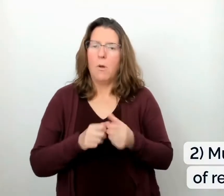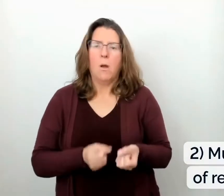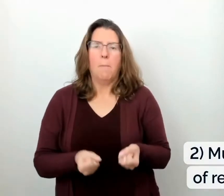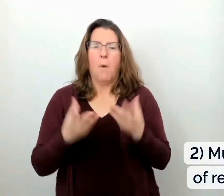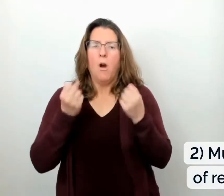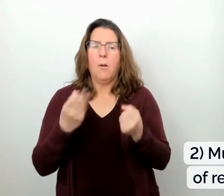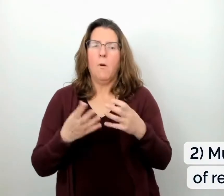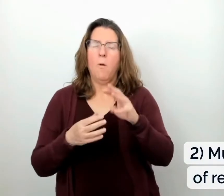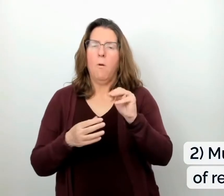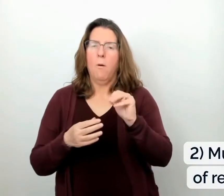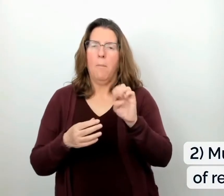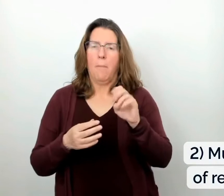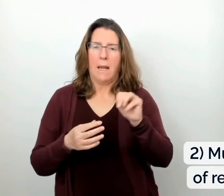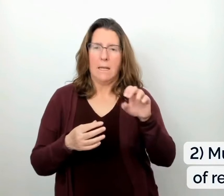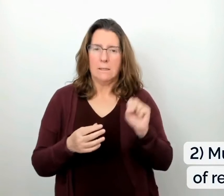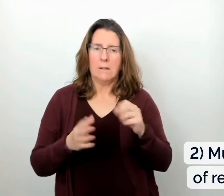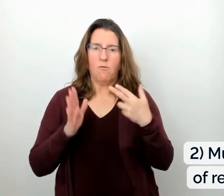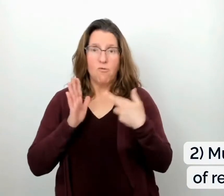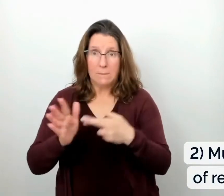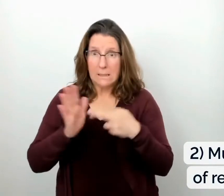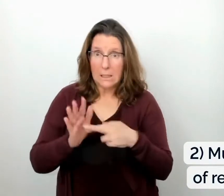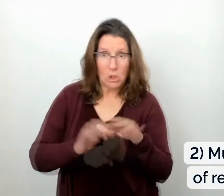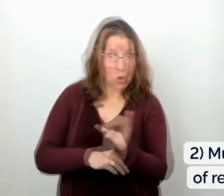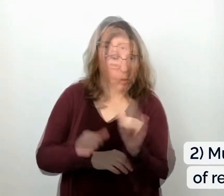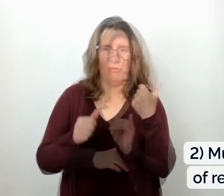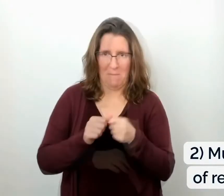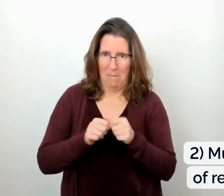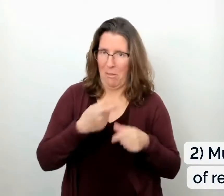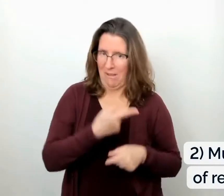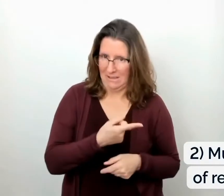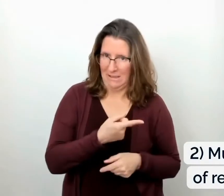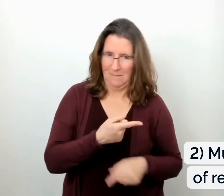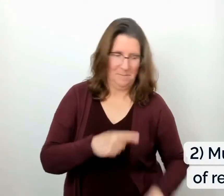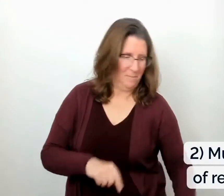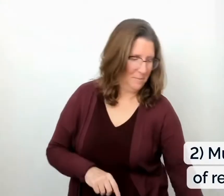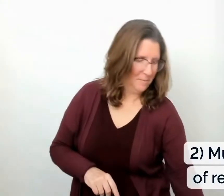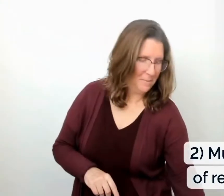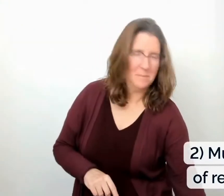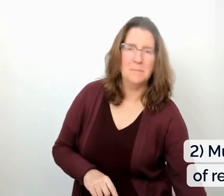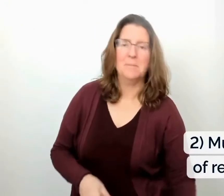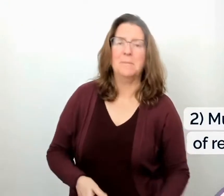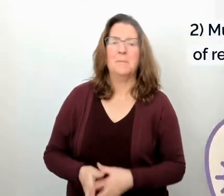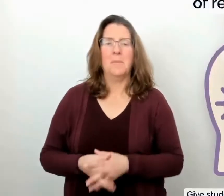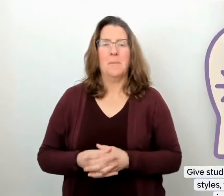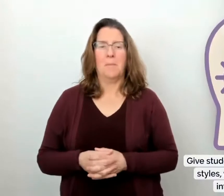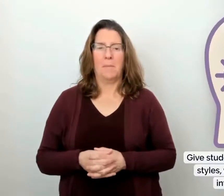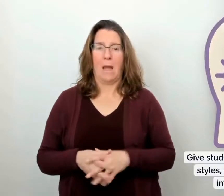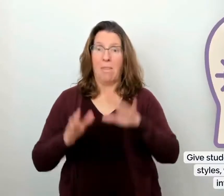UDL Principle 2, multiple means of representation. You remember that from last week? With